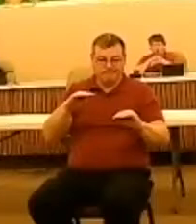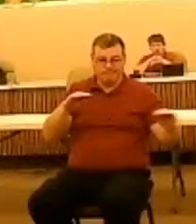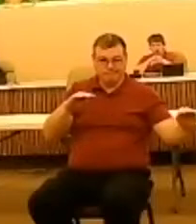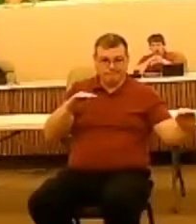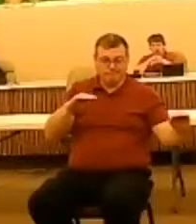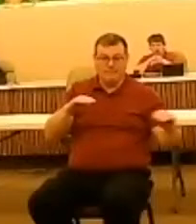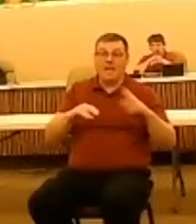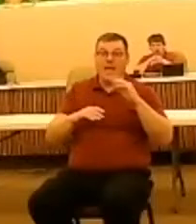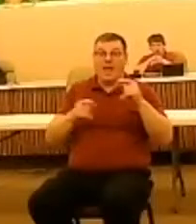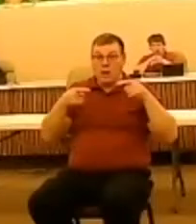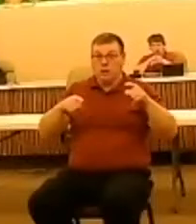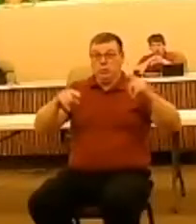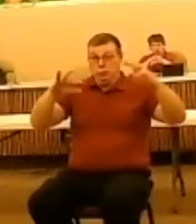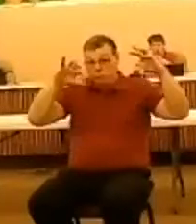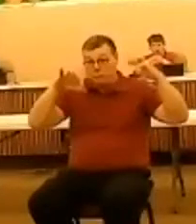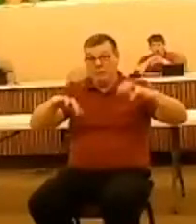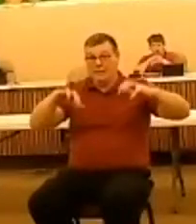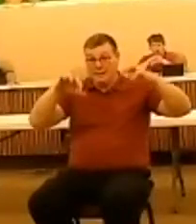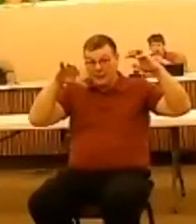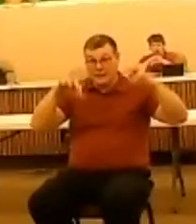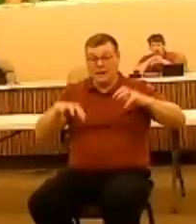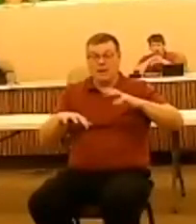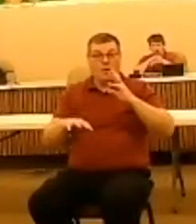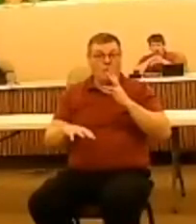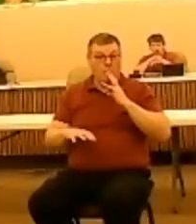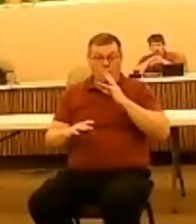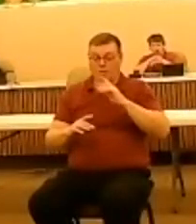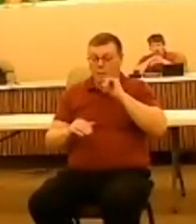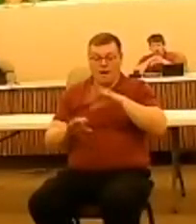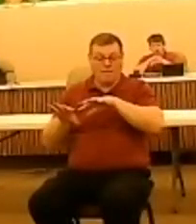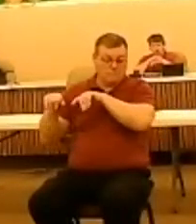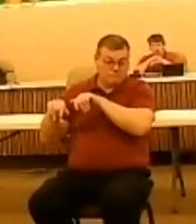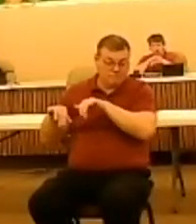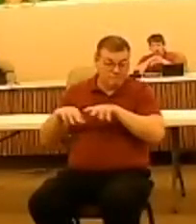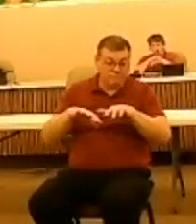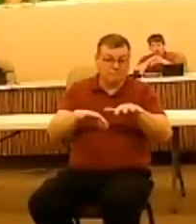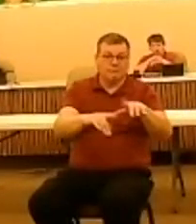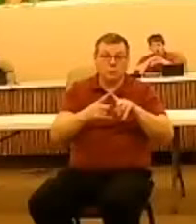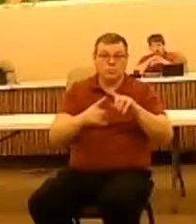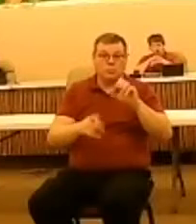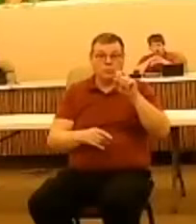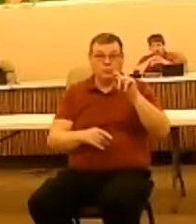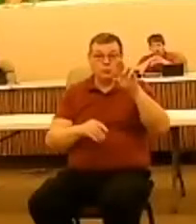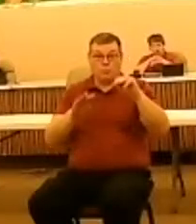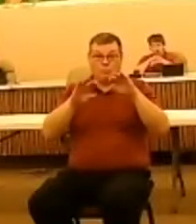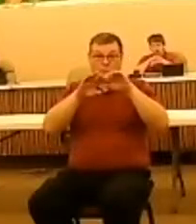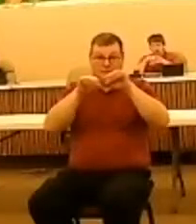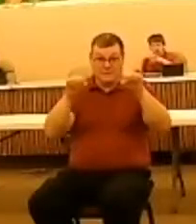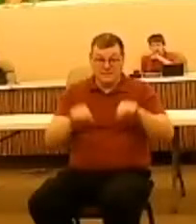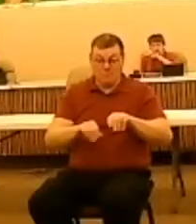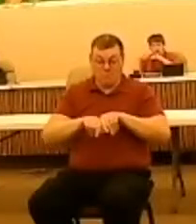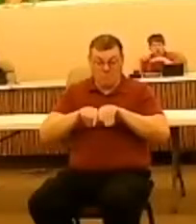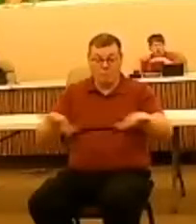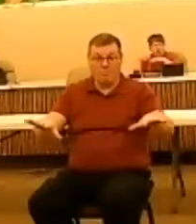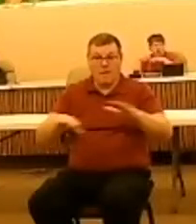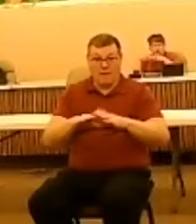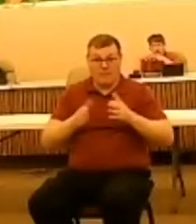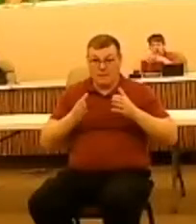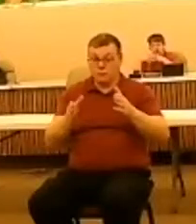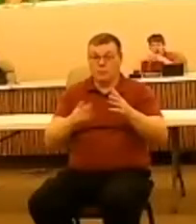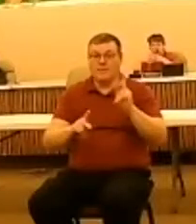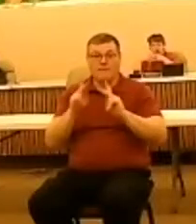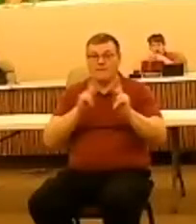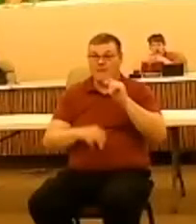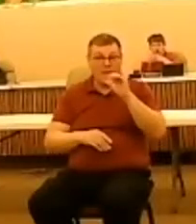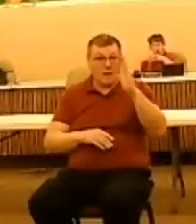And during heavy rains, to where the water doesn't all make it into the storm system, and it runs out into the streets. For those who aren't aware,